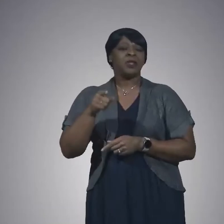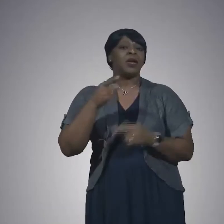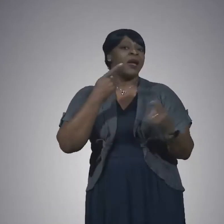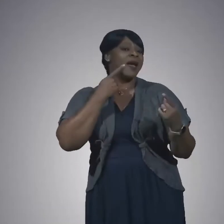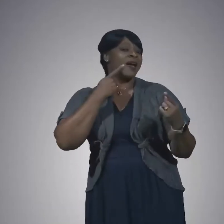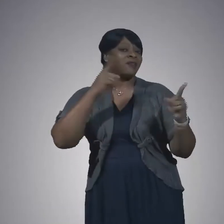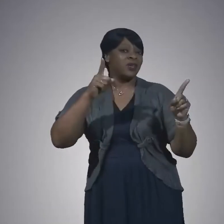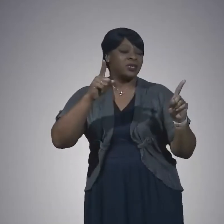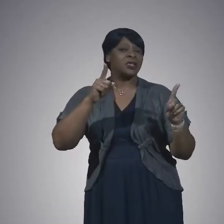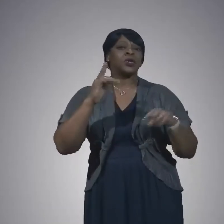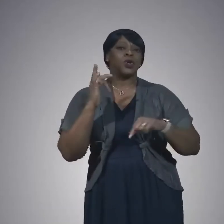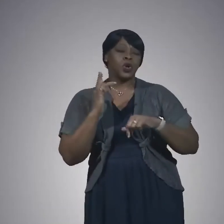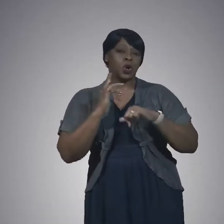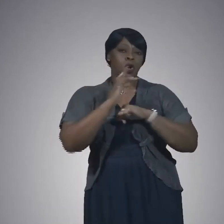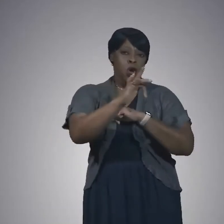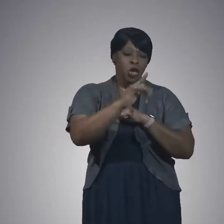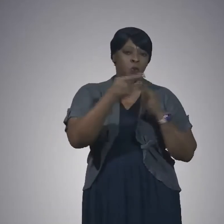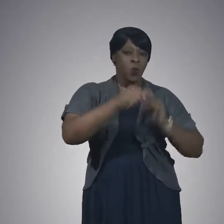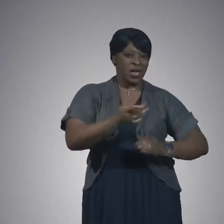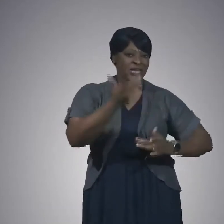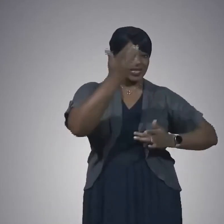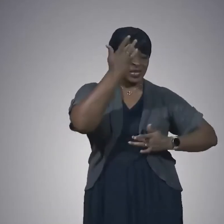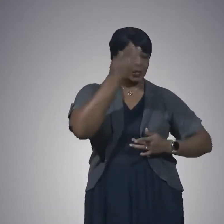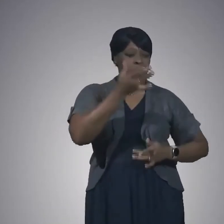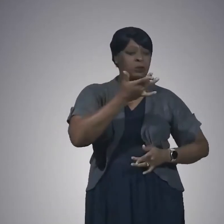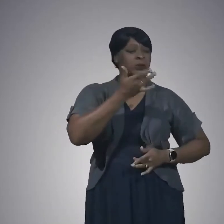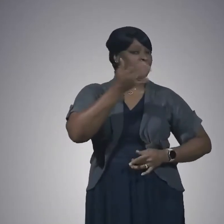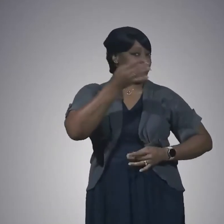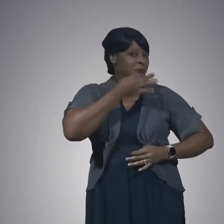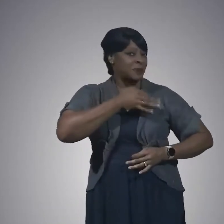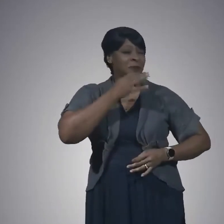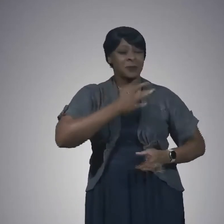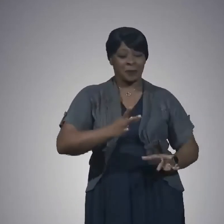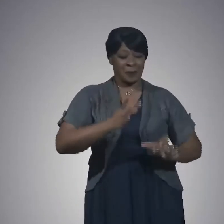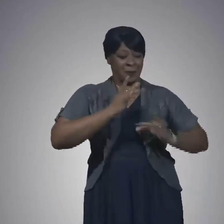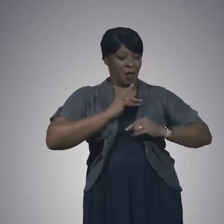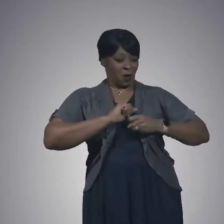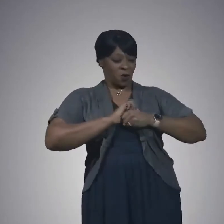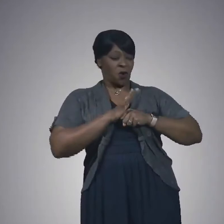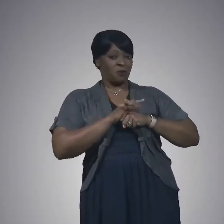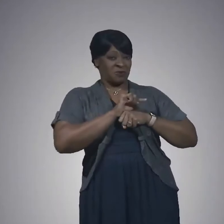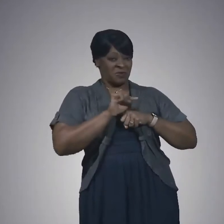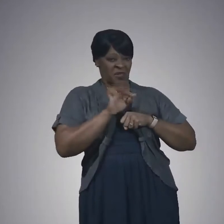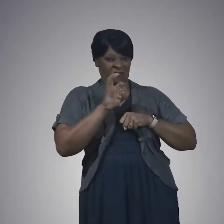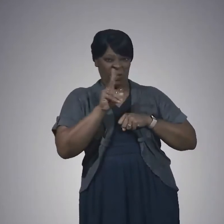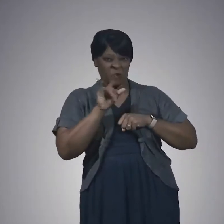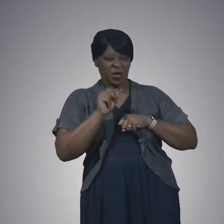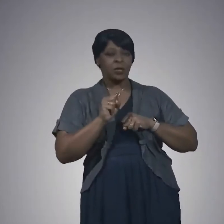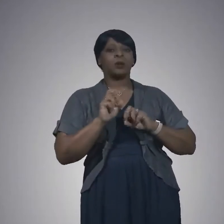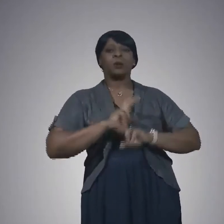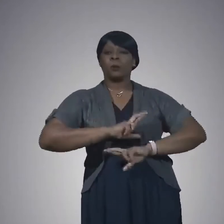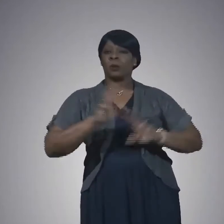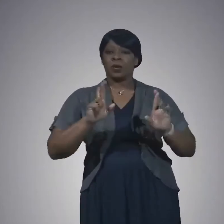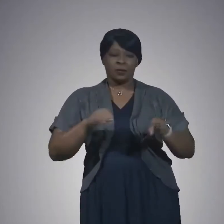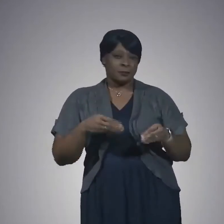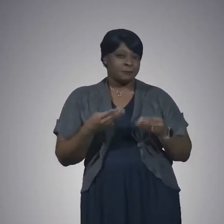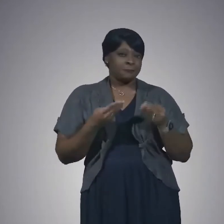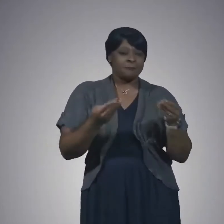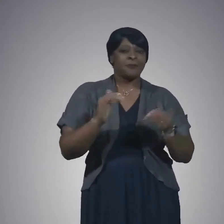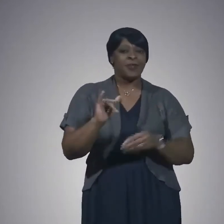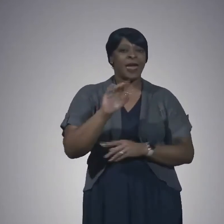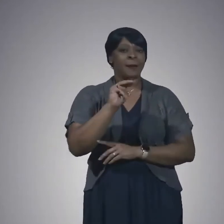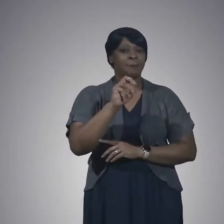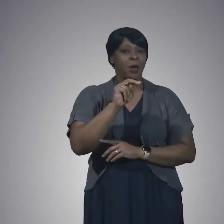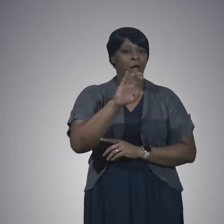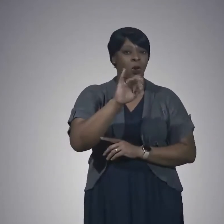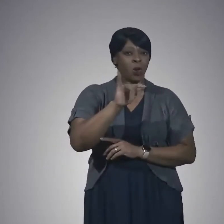efficacious early in the disease. So in other words, as soon as you're infected, within a few days of infection, that's when they're affected. When you come